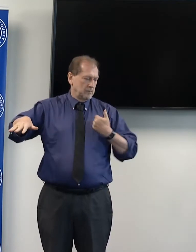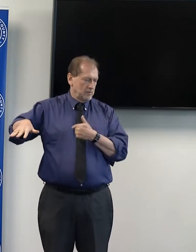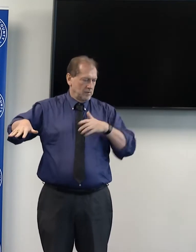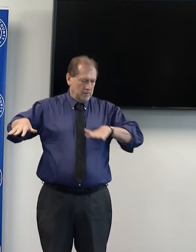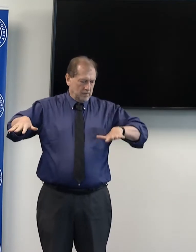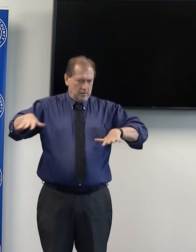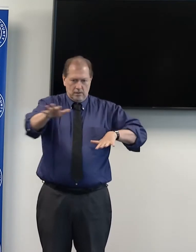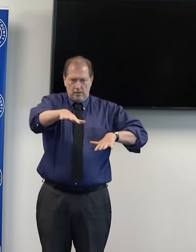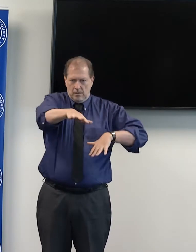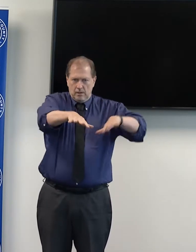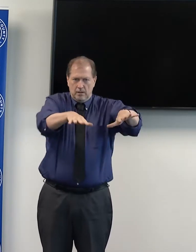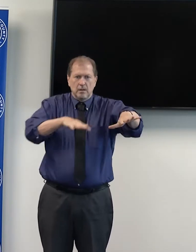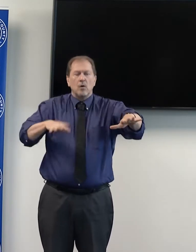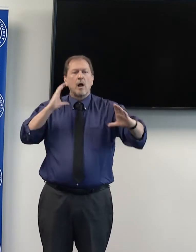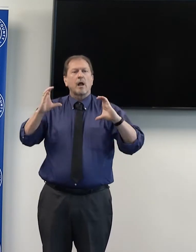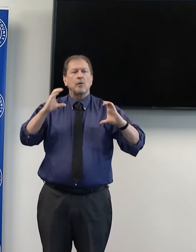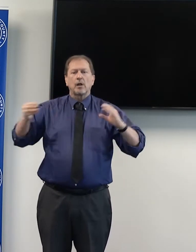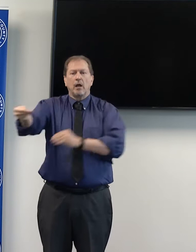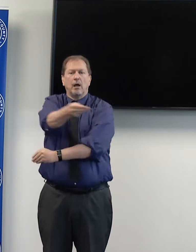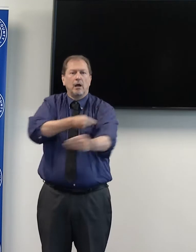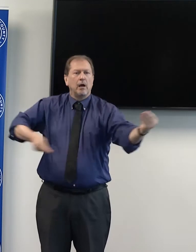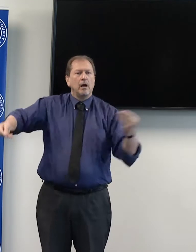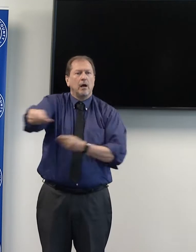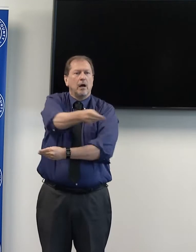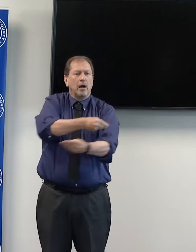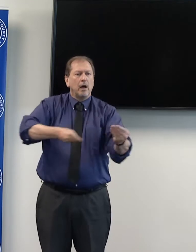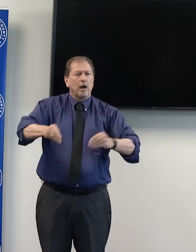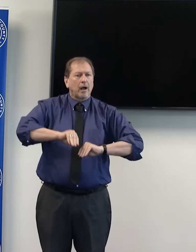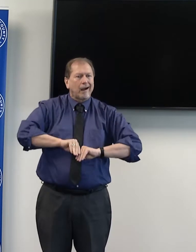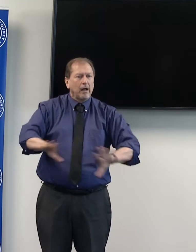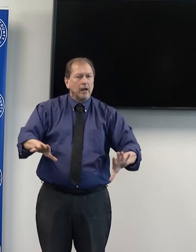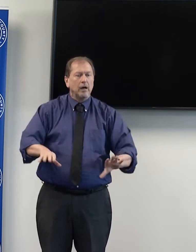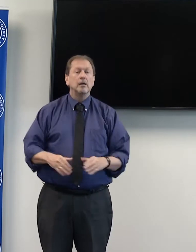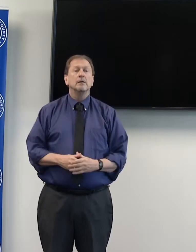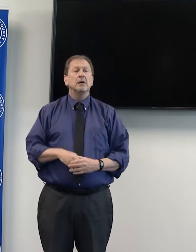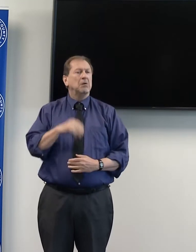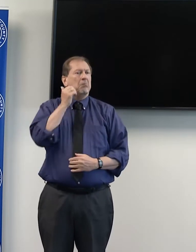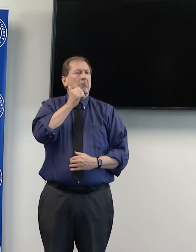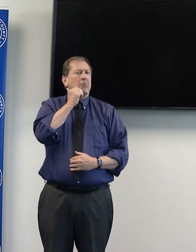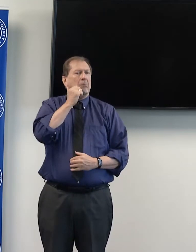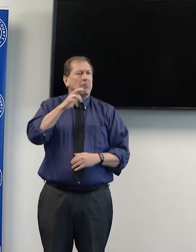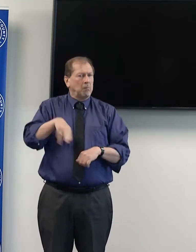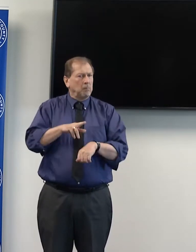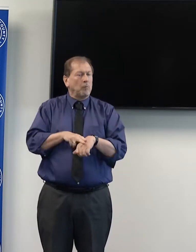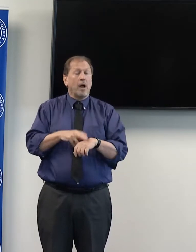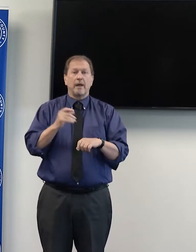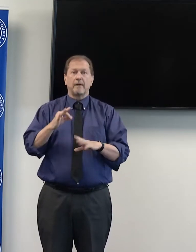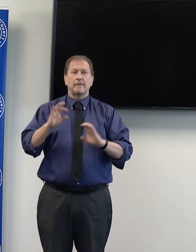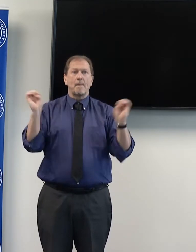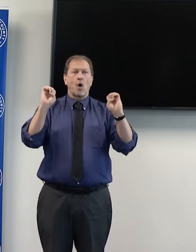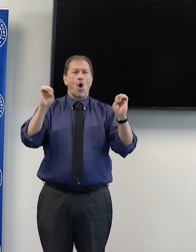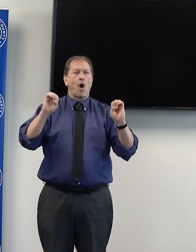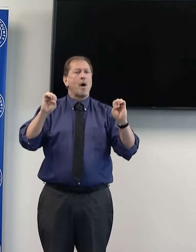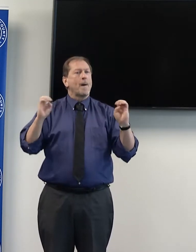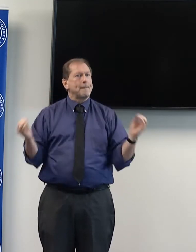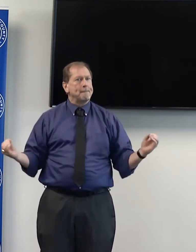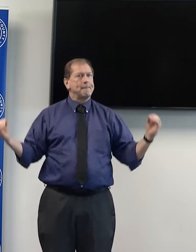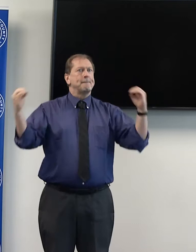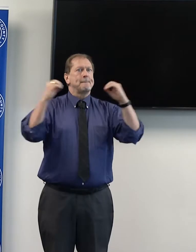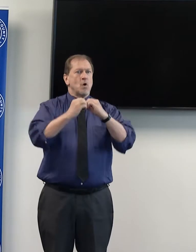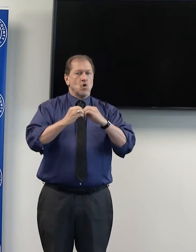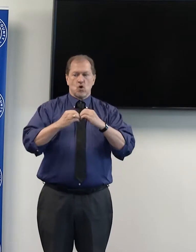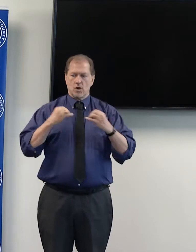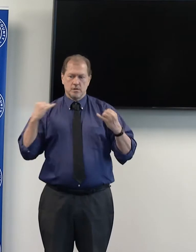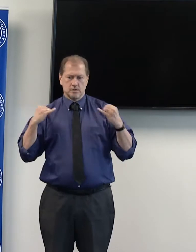communicate in their time of need. We support each other during normal operations and emergencies. In addition to manning